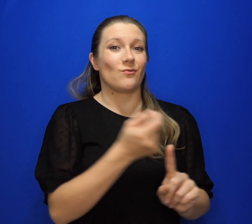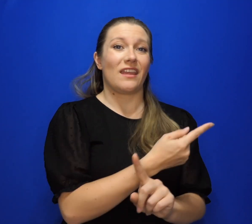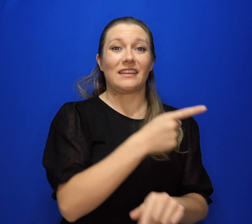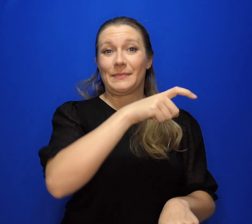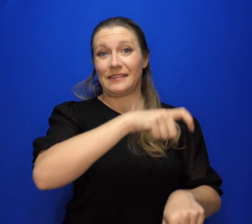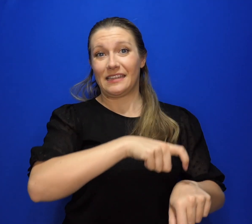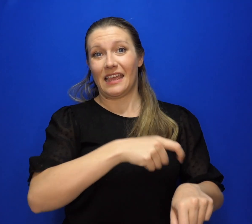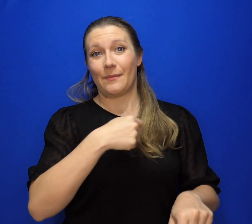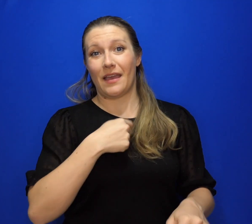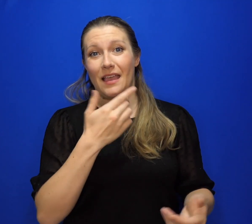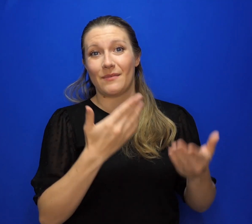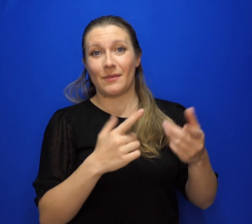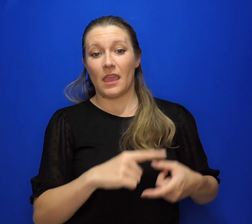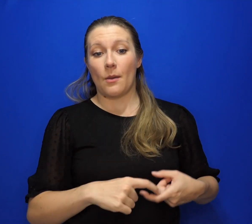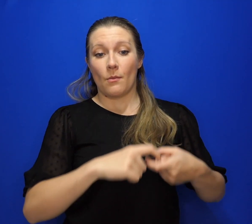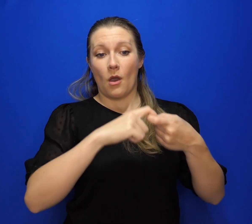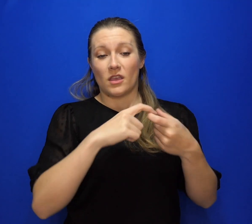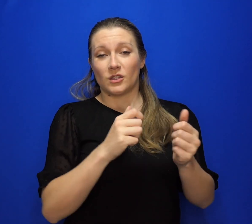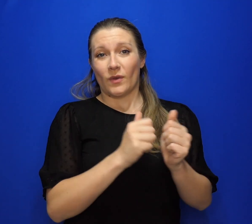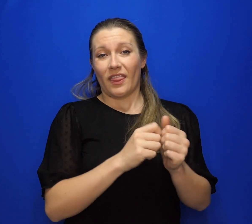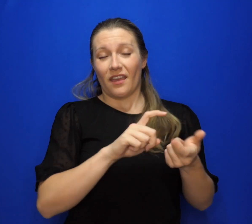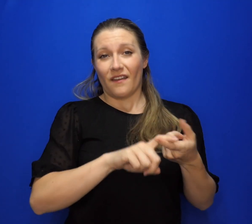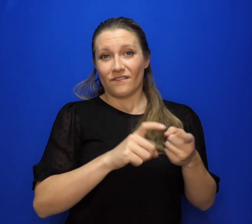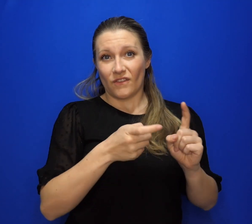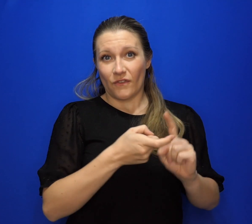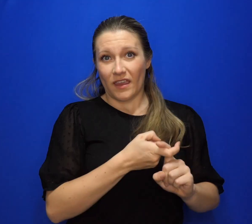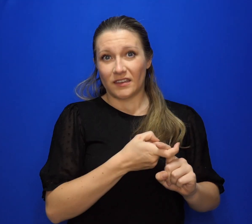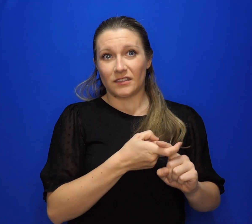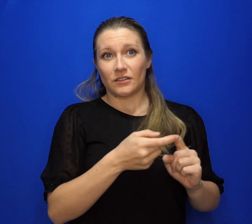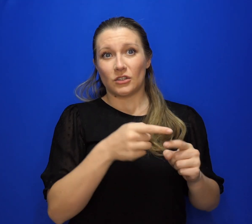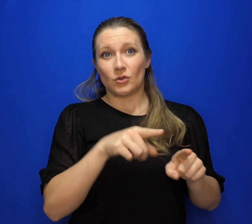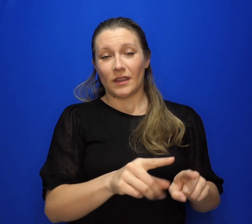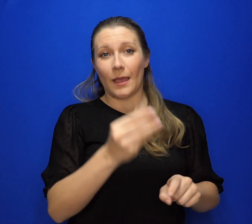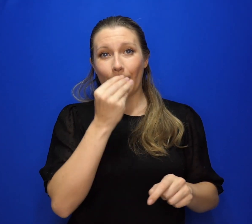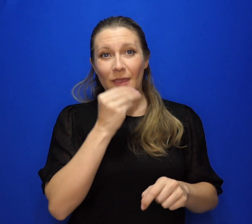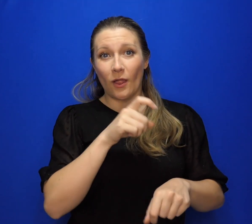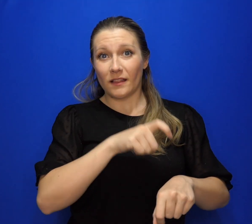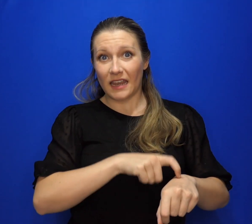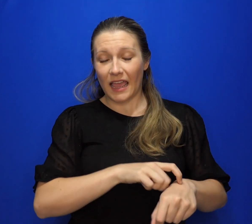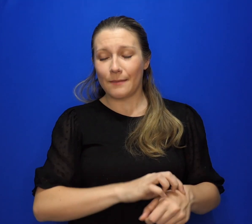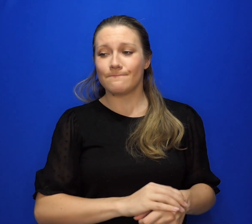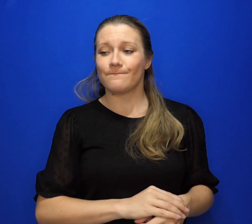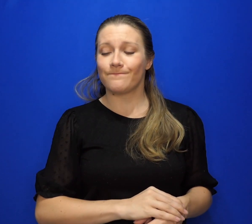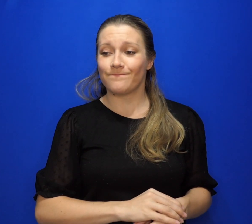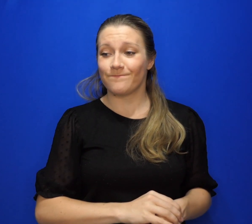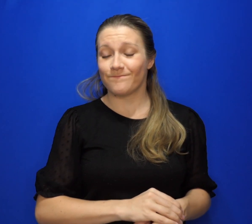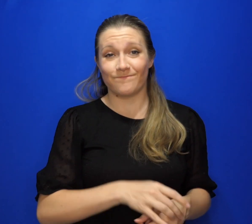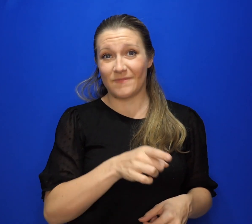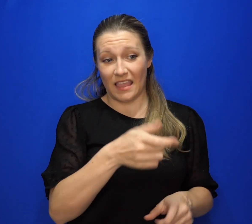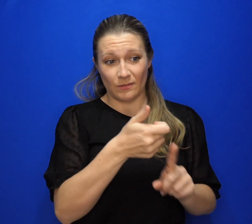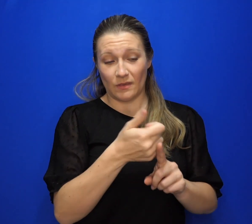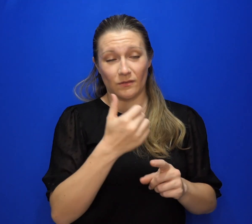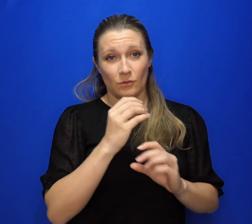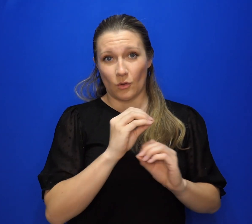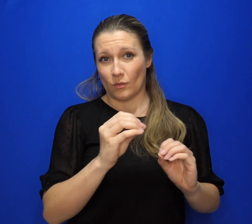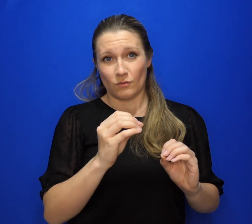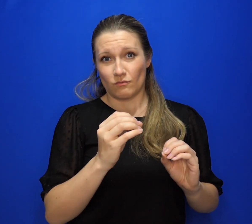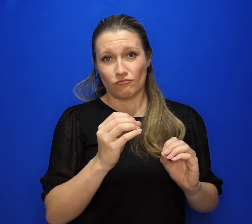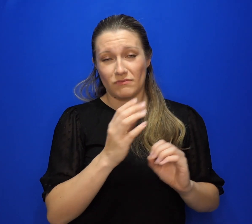with a friend at a mealtime where they don't have diabetes. They know that I do, obviously. I'm like, I just